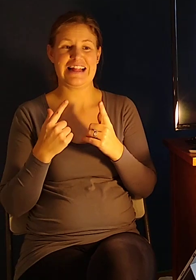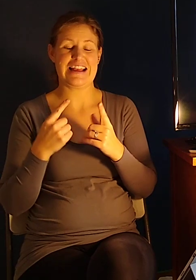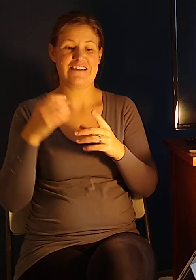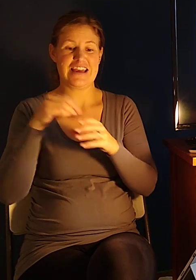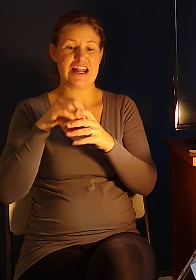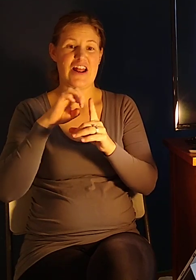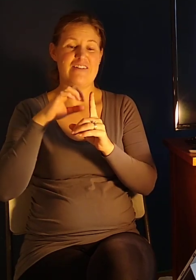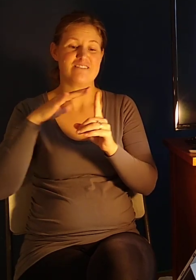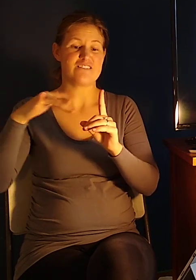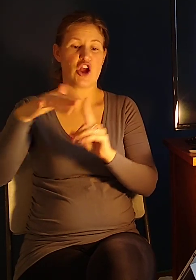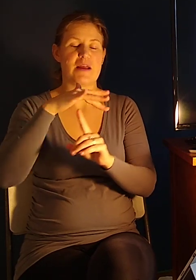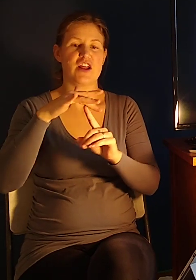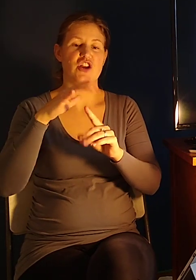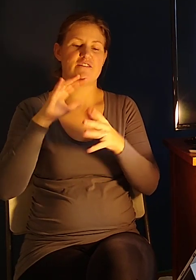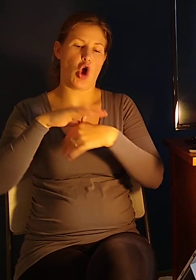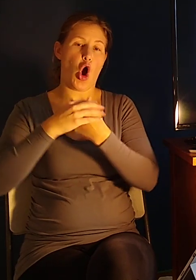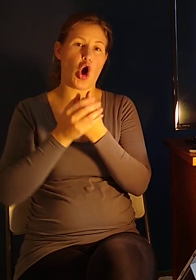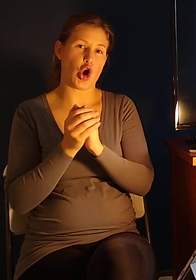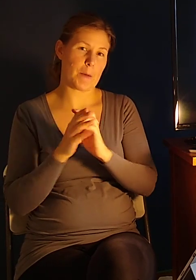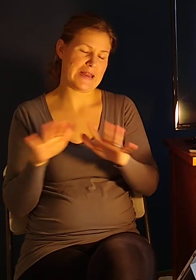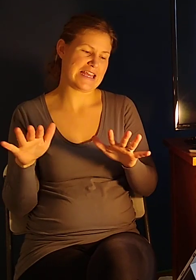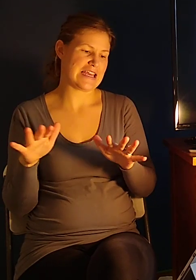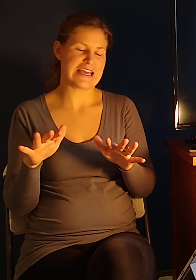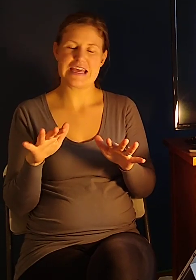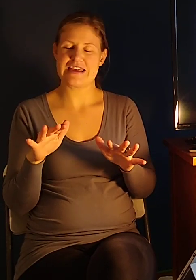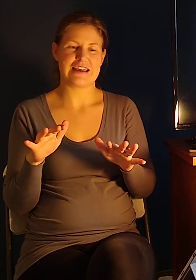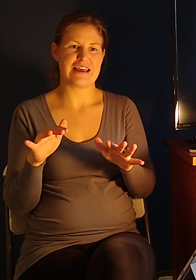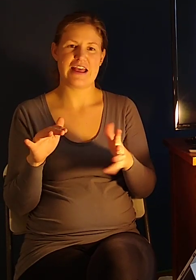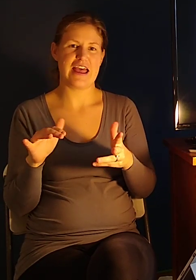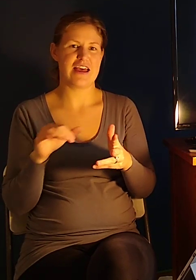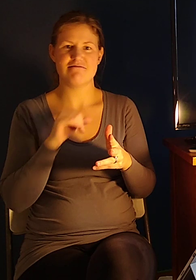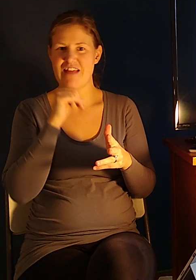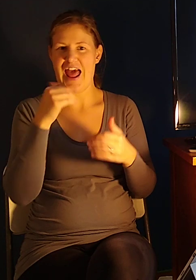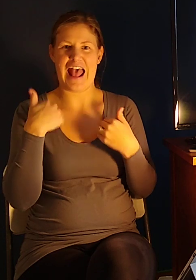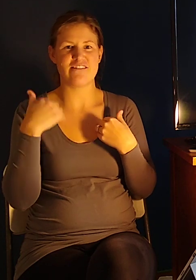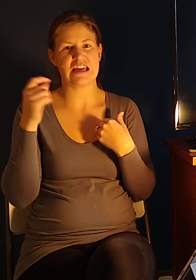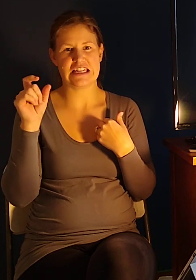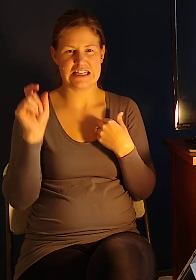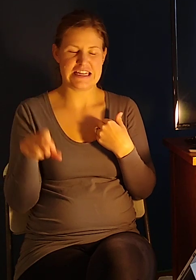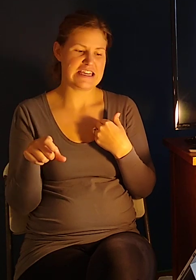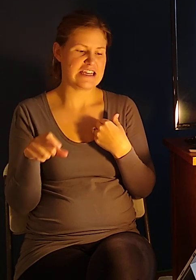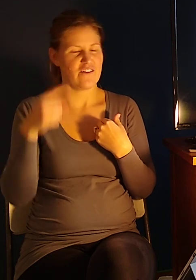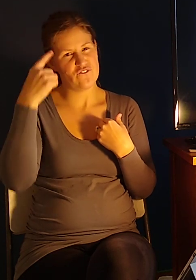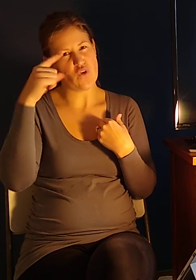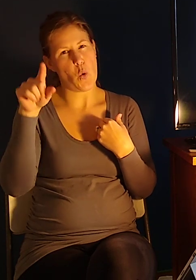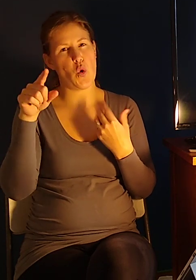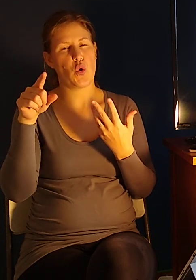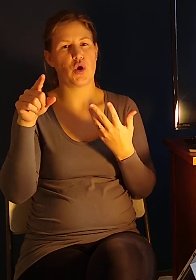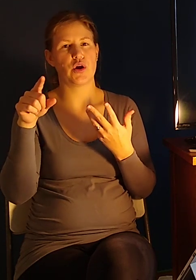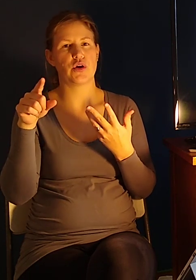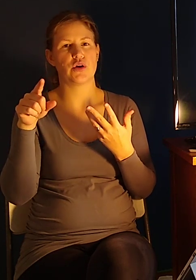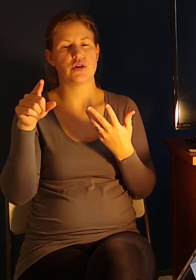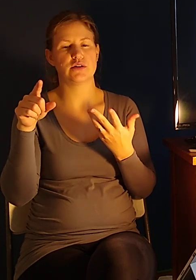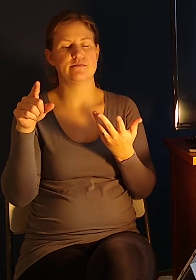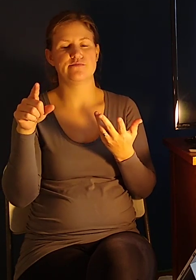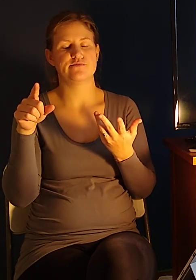of harmony and no longer have need for or